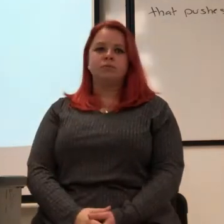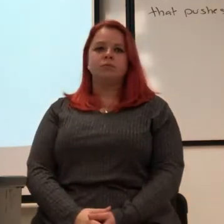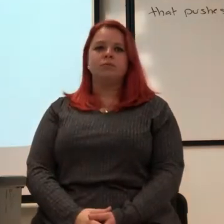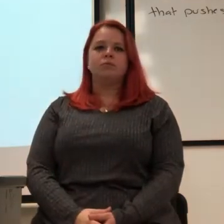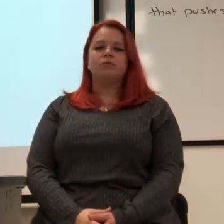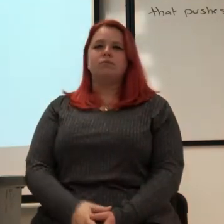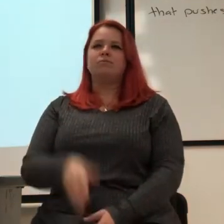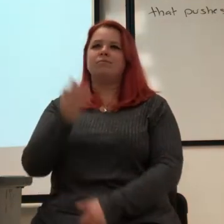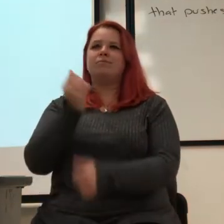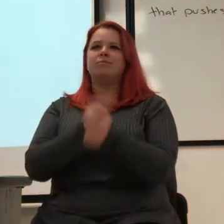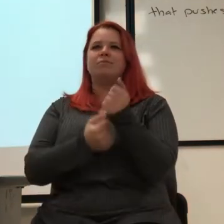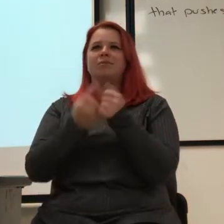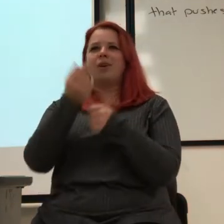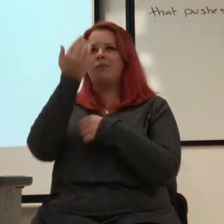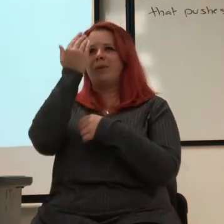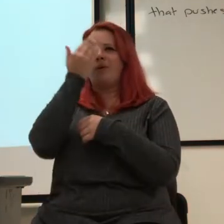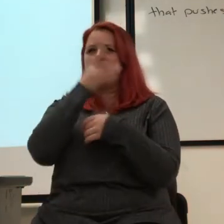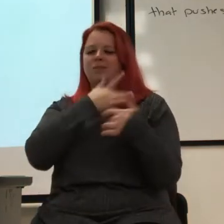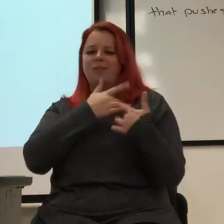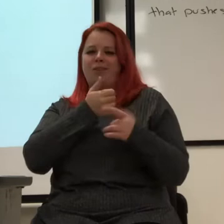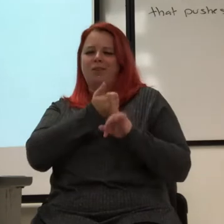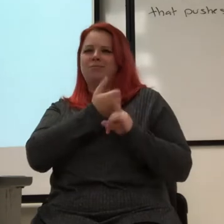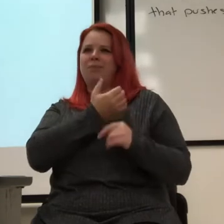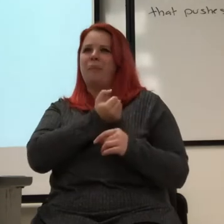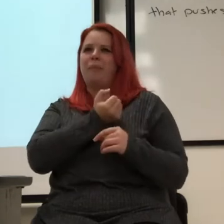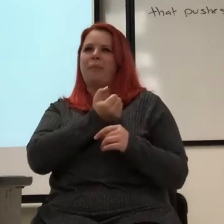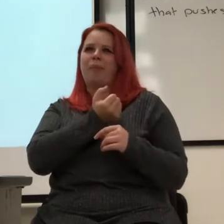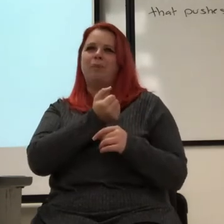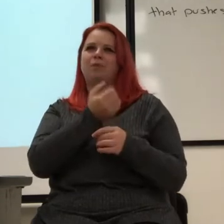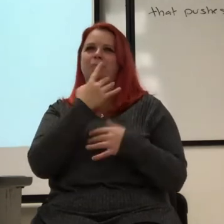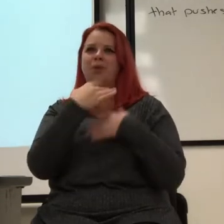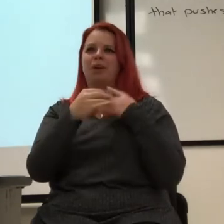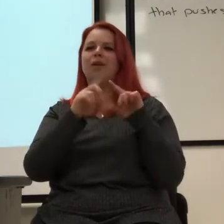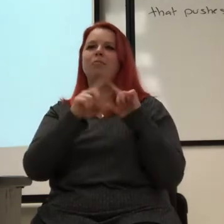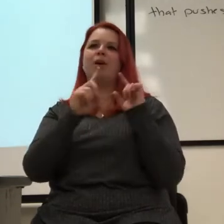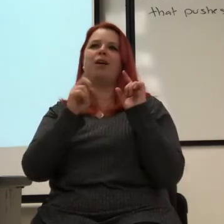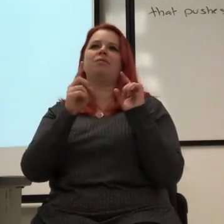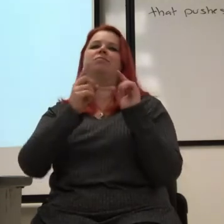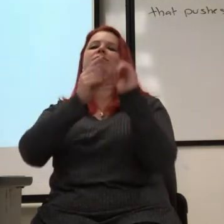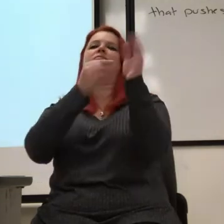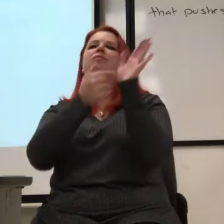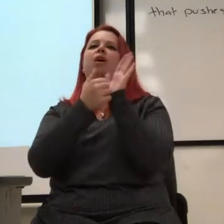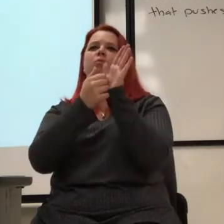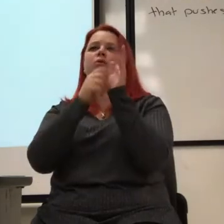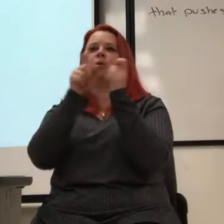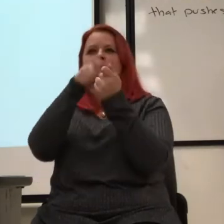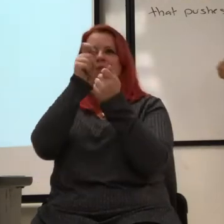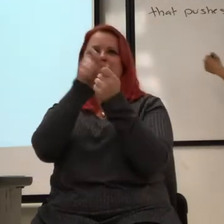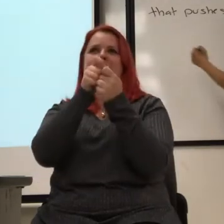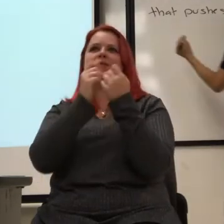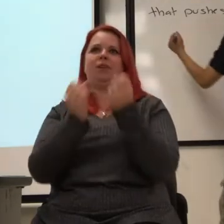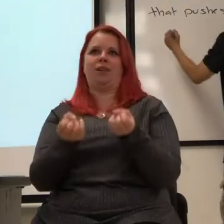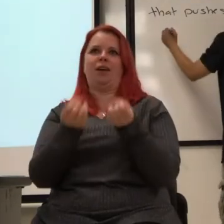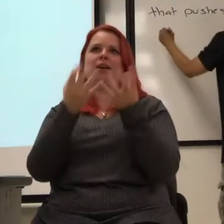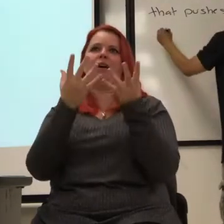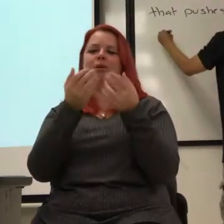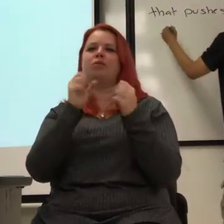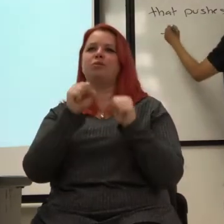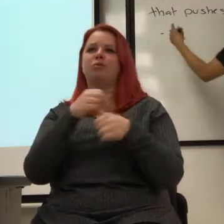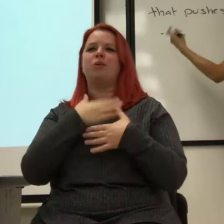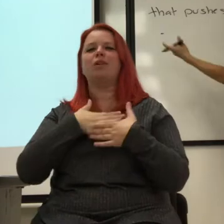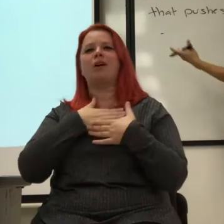Now everyone knows that the heart pumps blood. But let me give you some numbers so you can appreciate the job that it does. And the